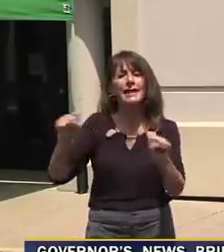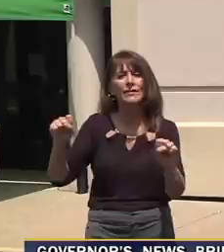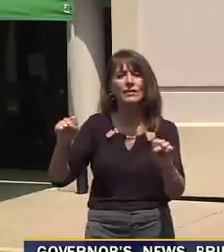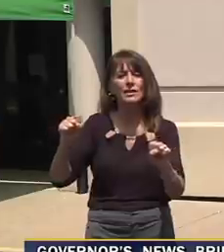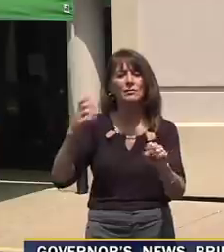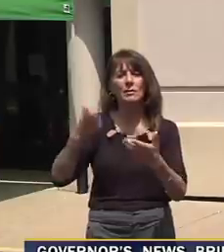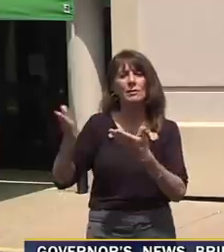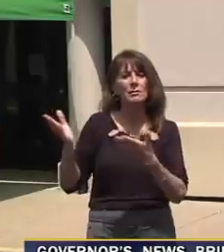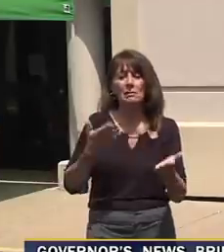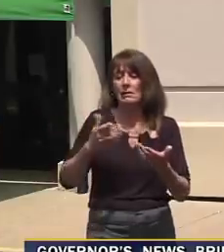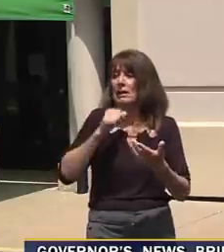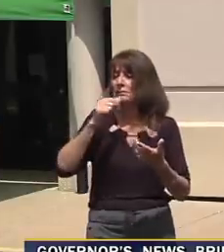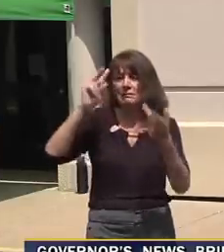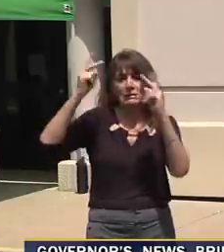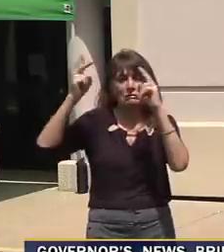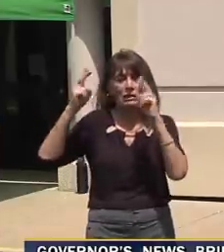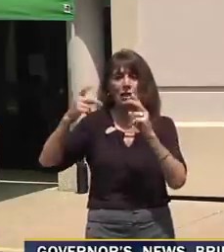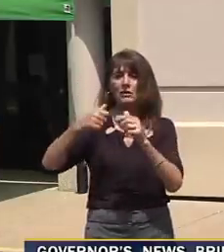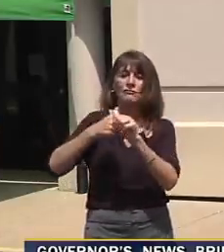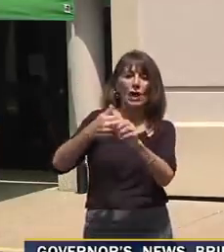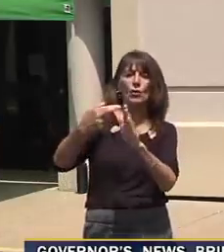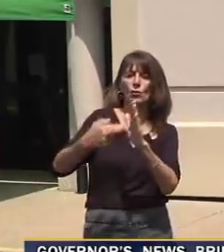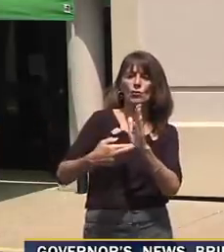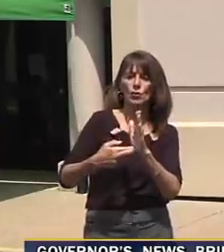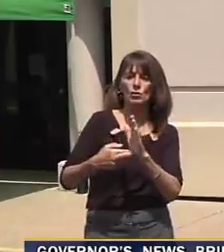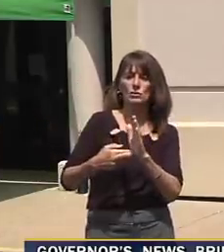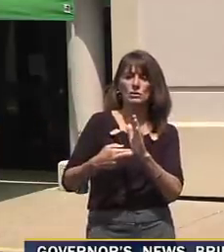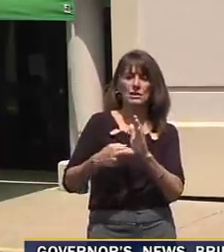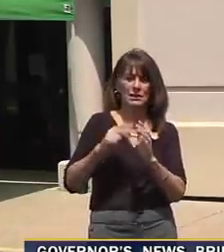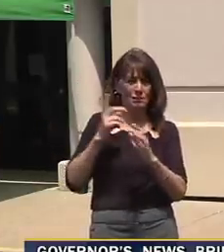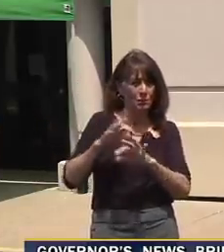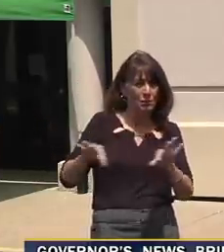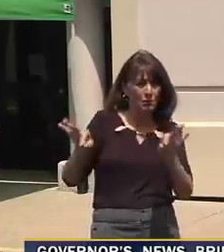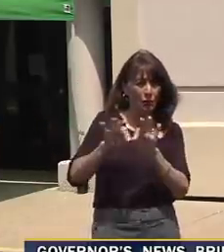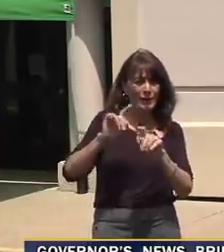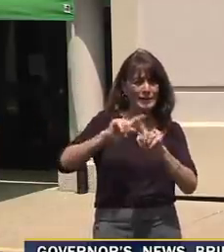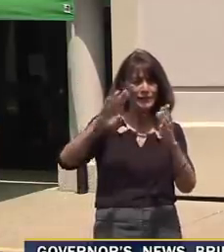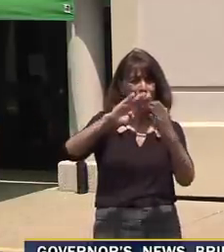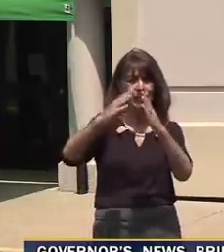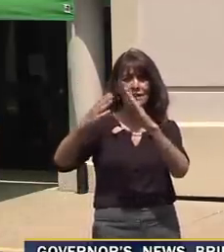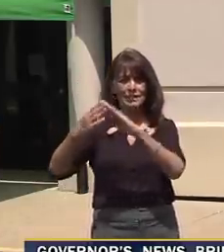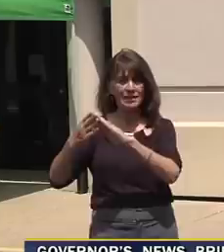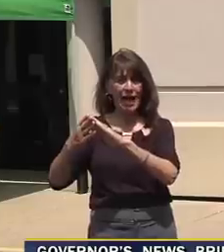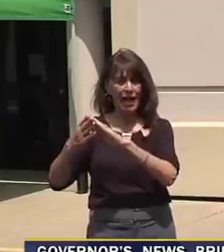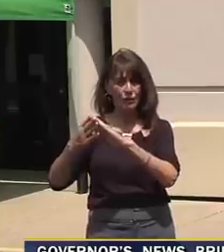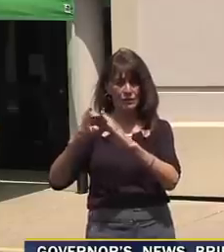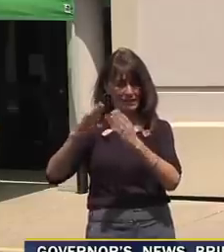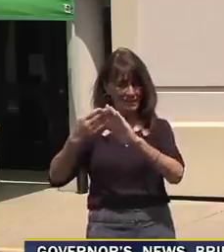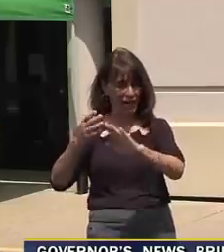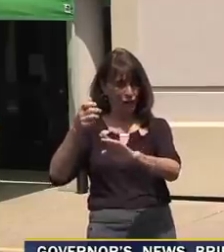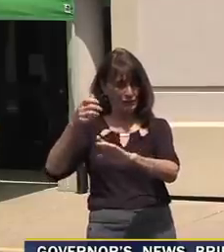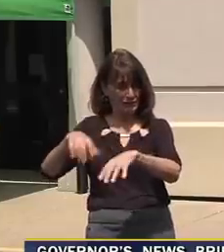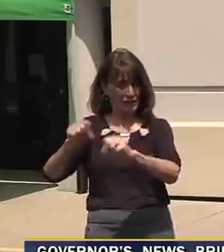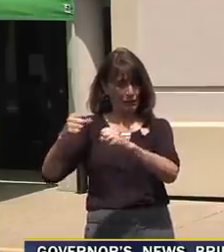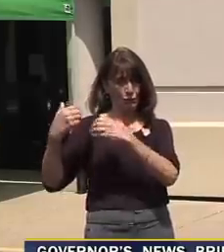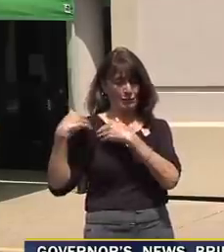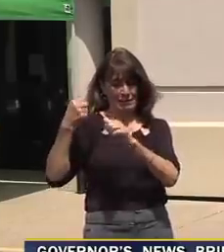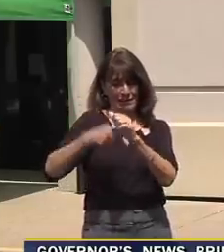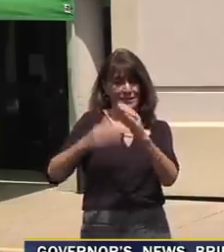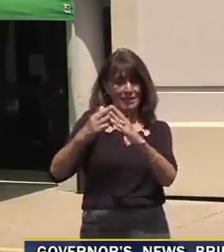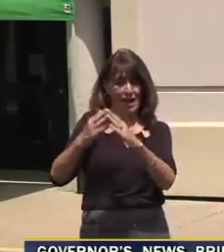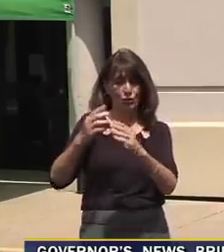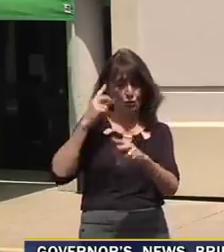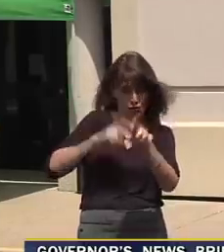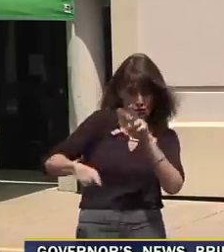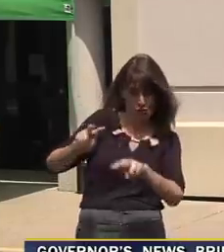maybe they didn't understand what was needed. I mean, how important is that municipalities, which it seems to be their responsibility, right, that they